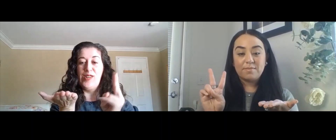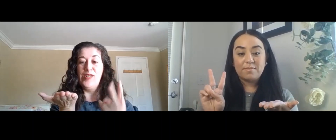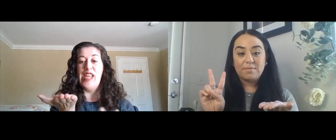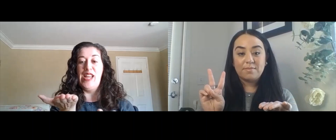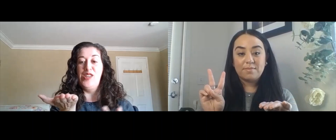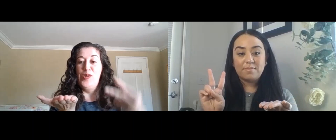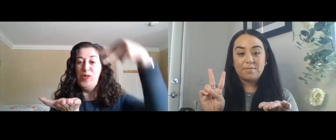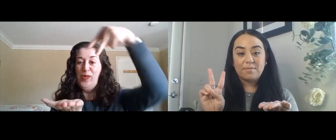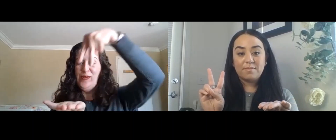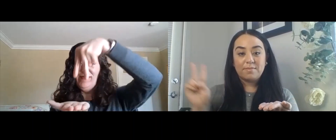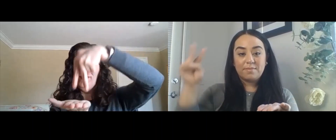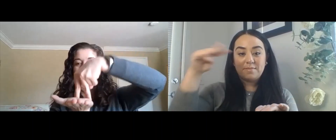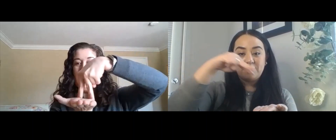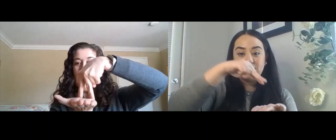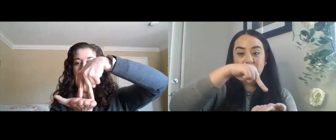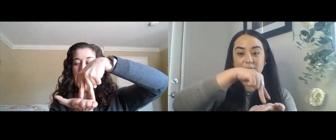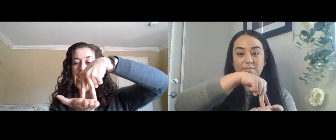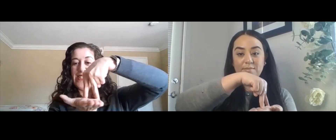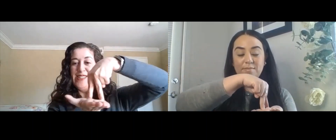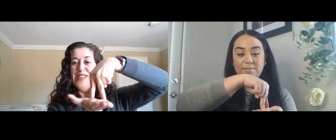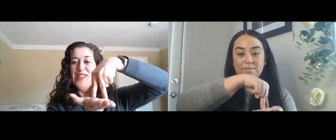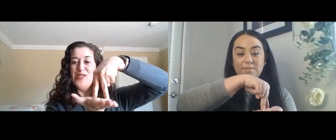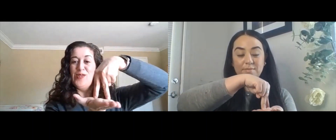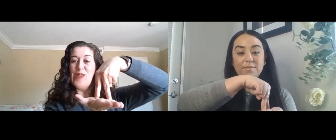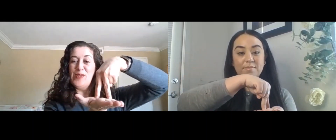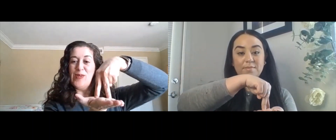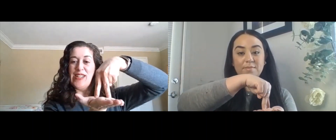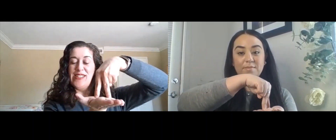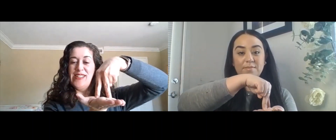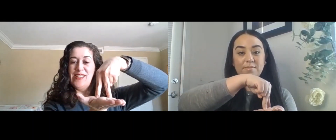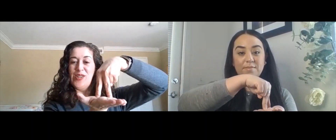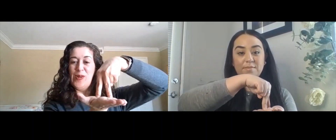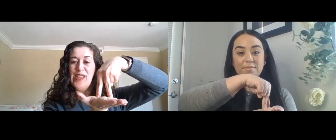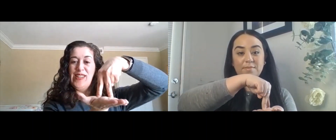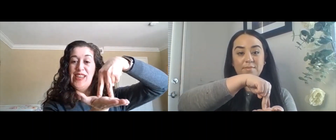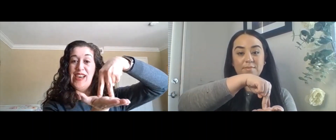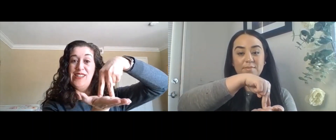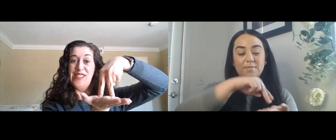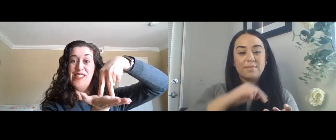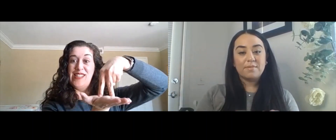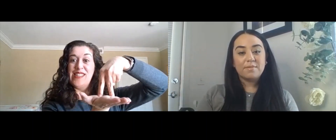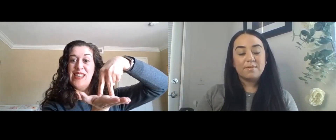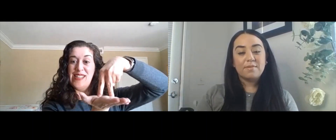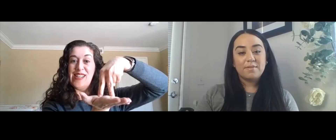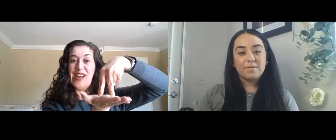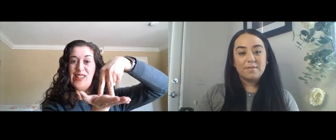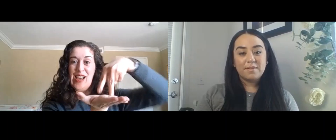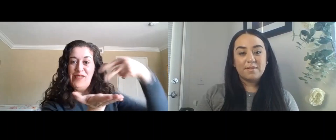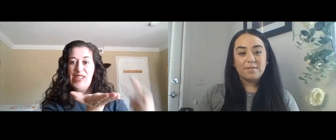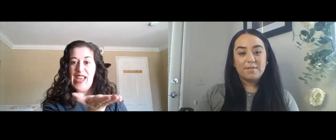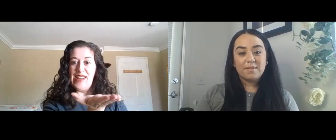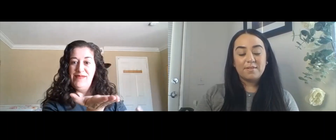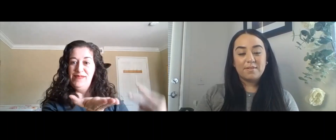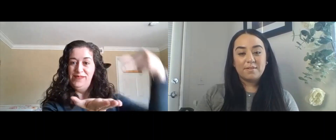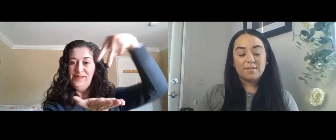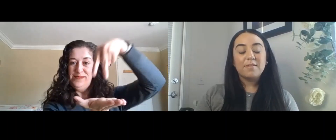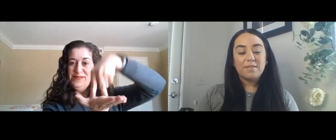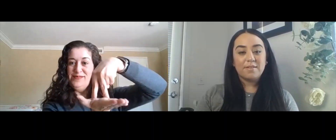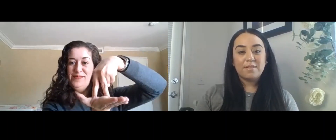first fingers, and you resurrect. So the resurrection is showing that Jesus is alive